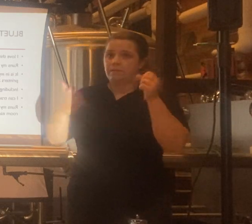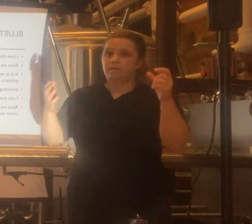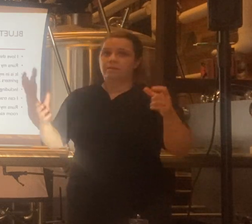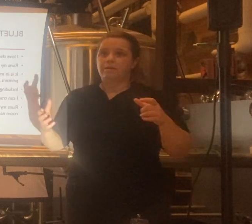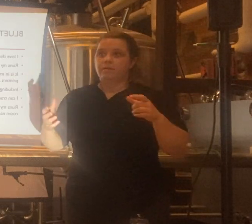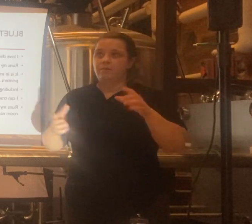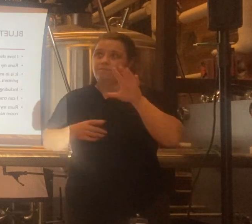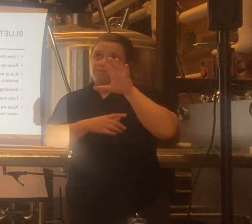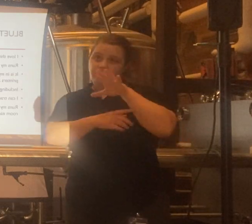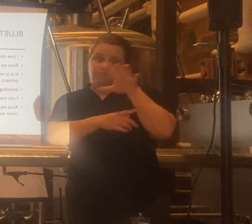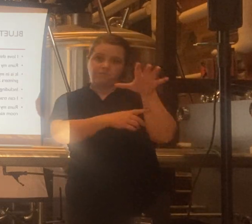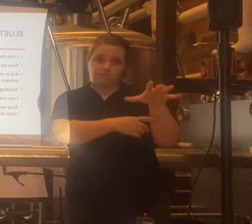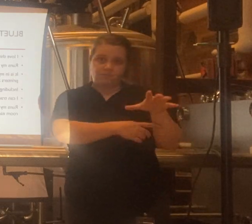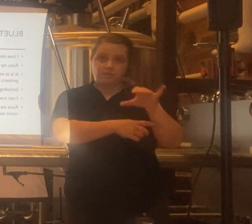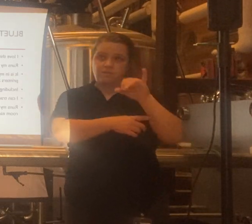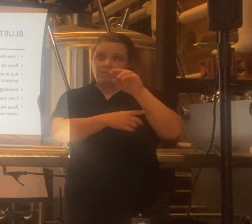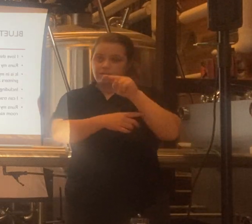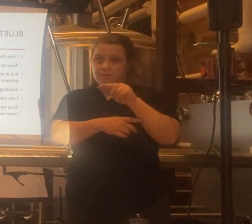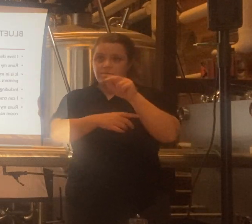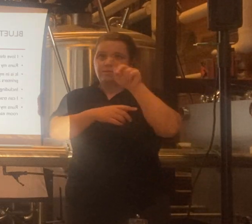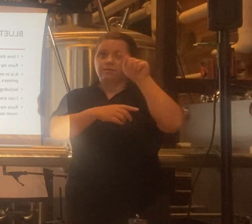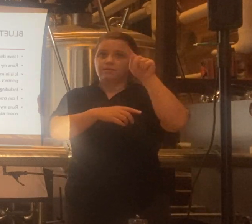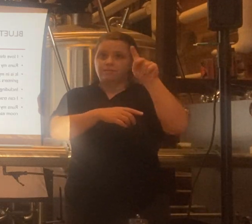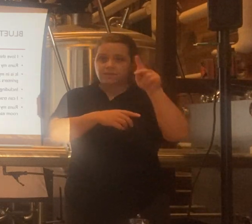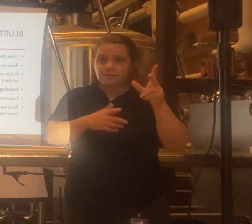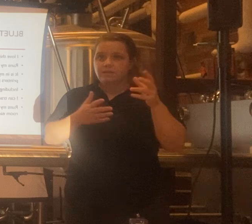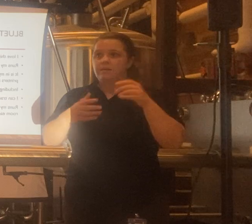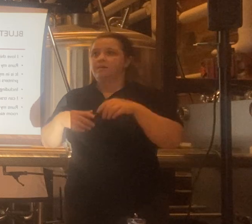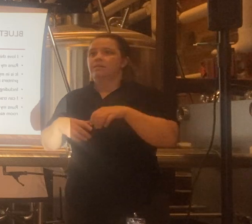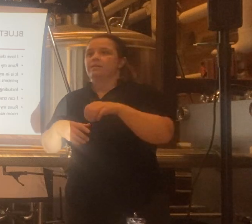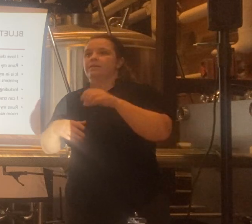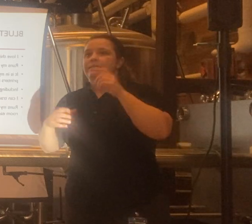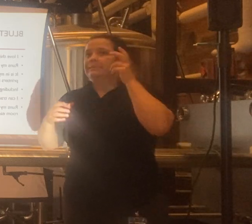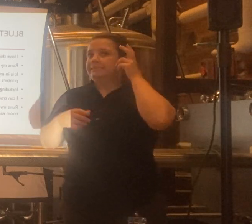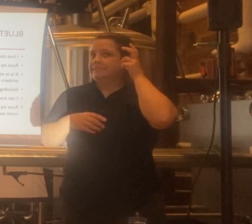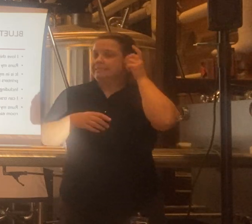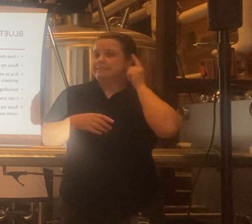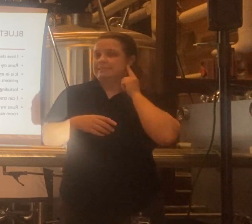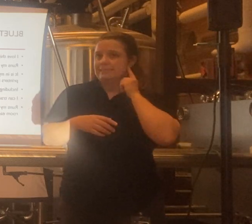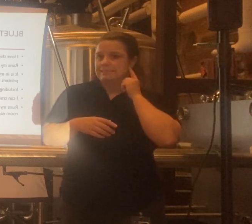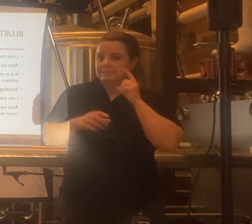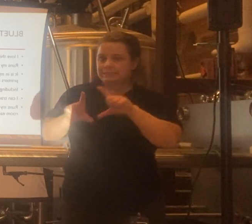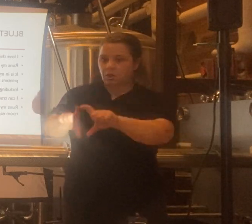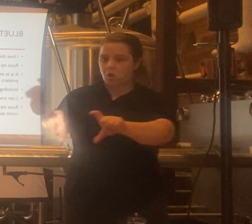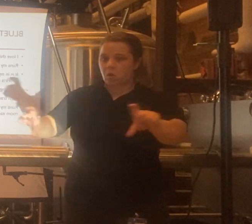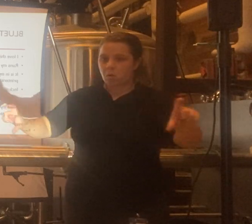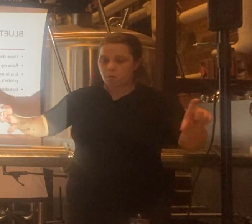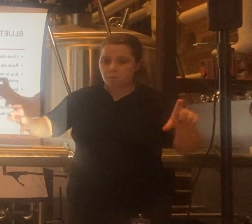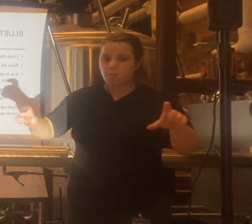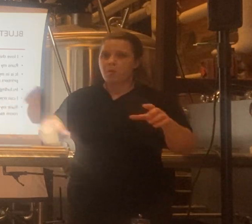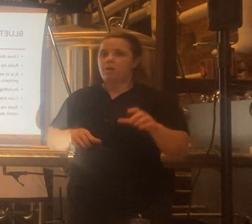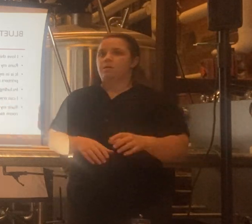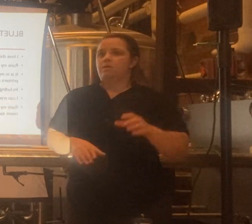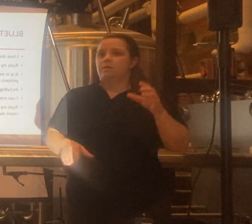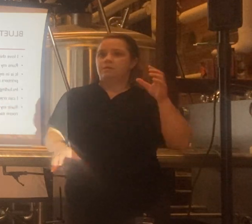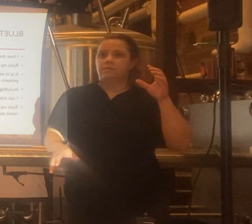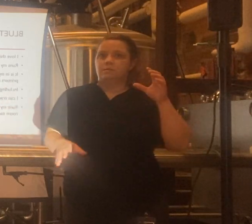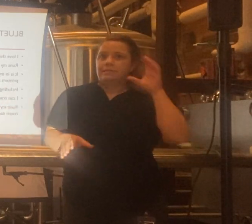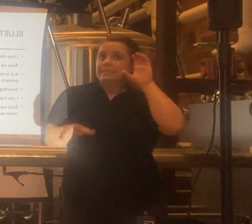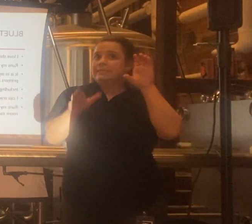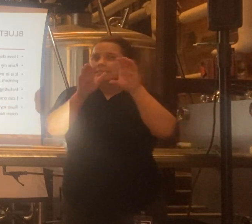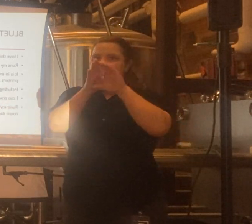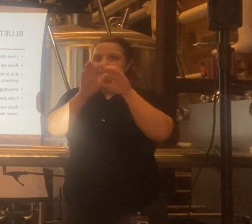55-inch TV, with the Apple TV and sound bars and all, had an air filter, a camera. It ran for 9